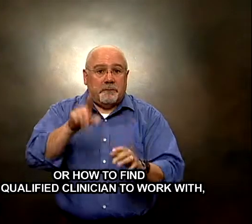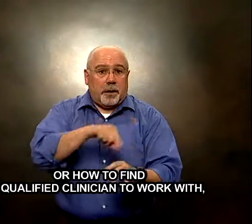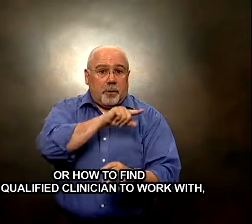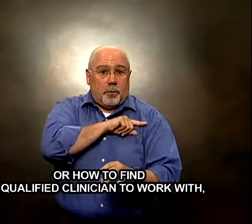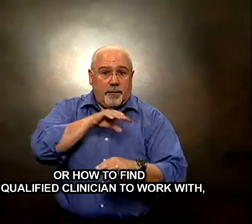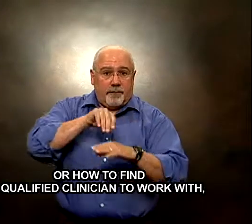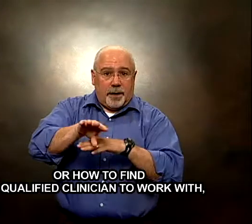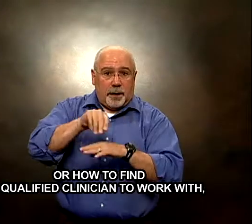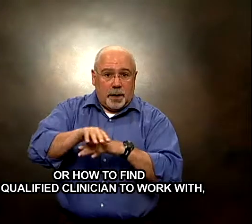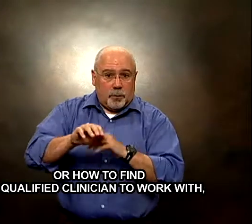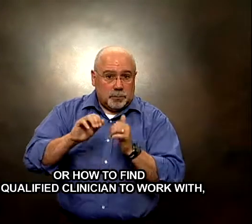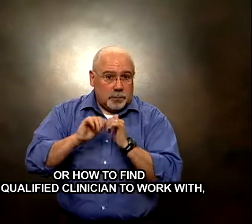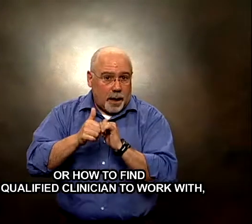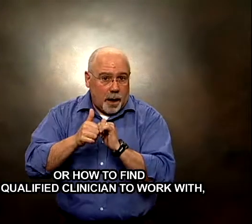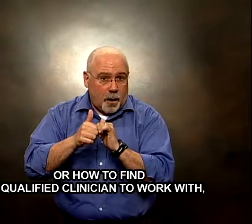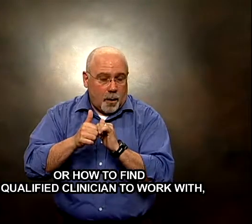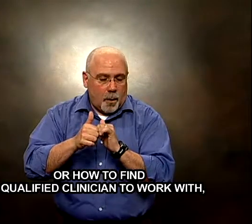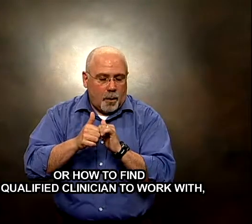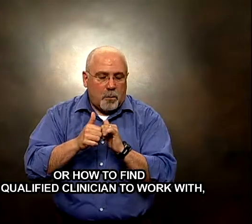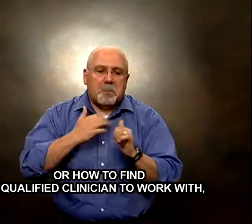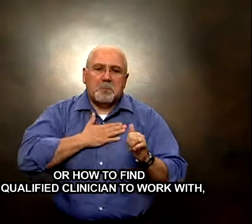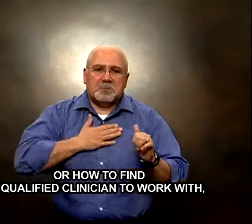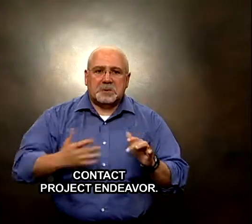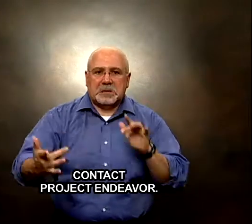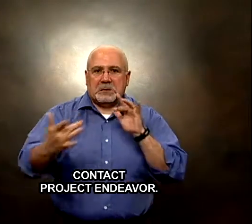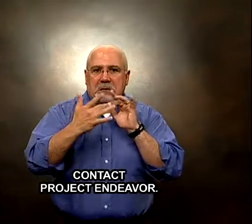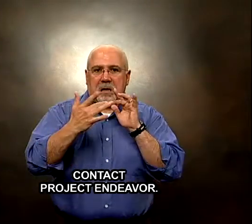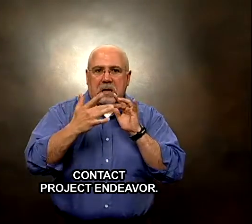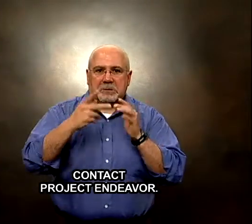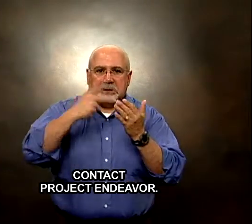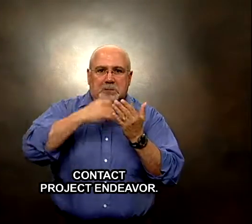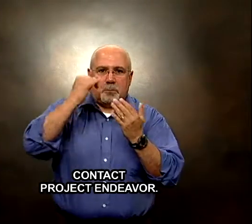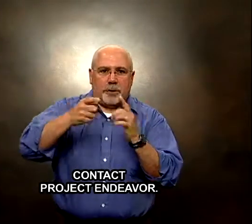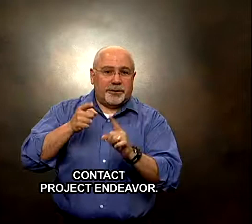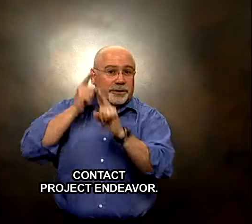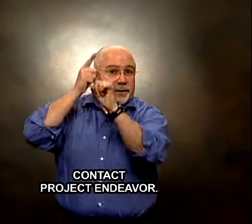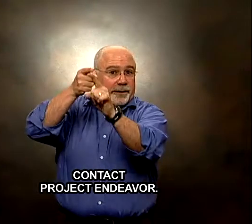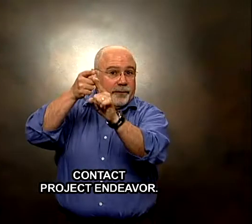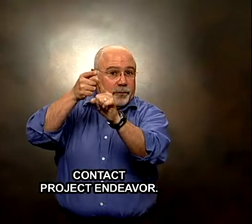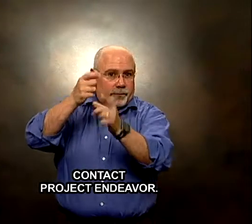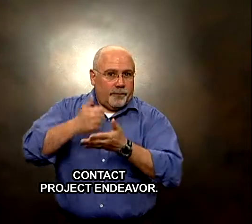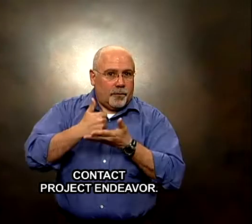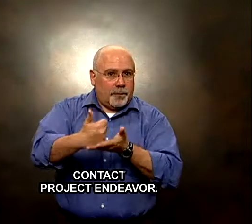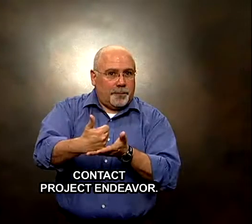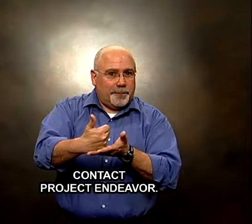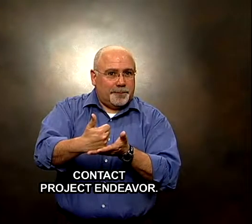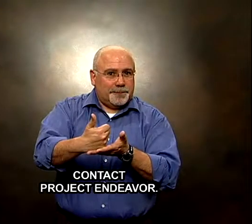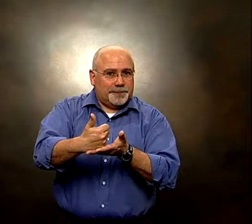find a qualified clinician to work with, contact Project Endeavor.